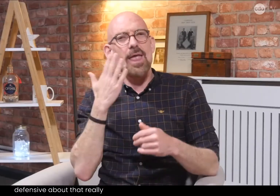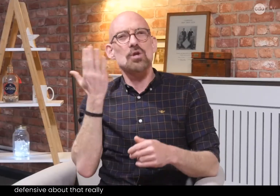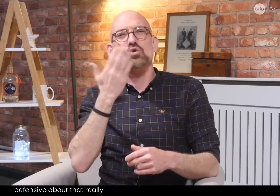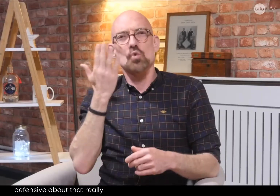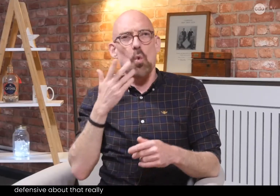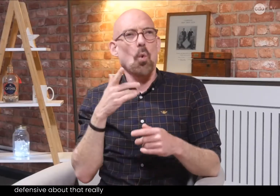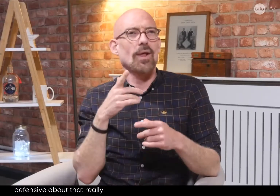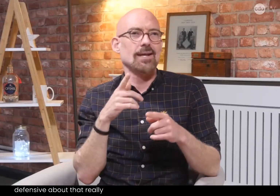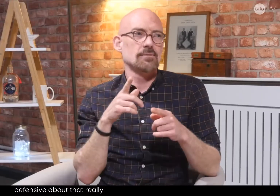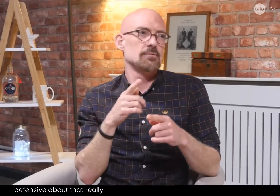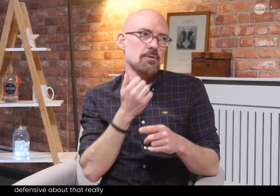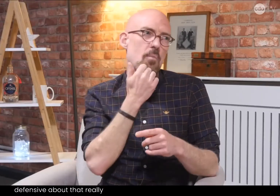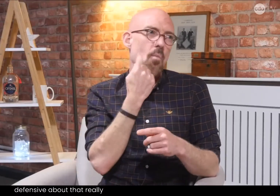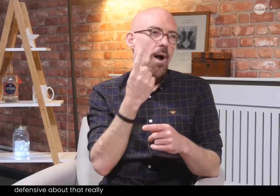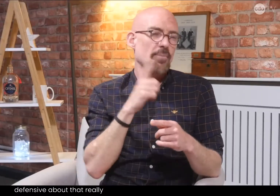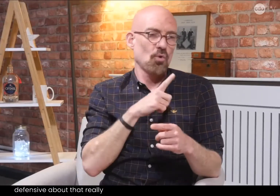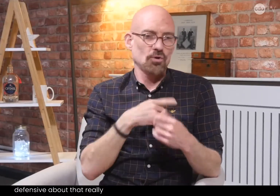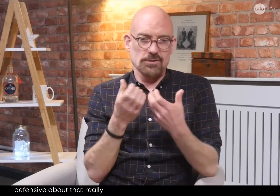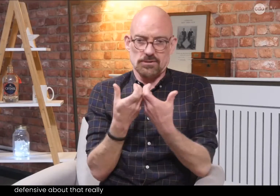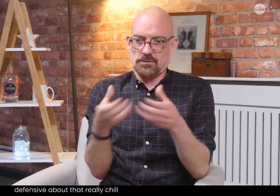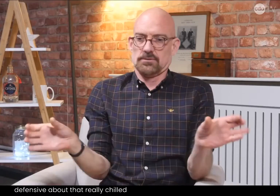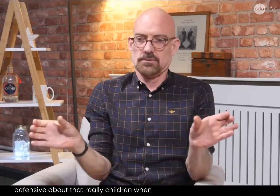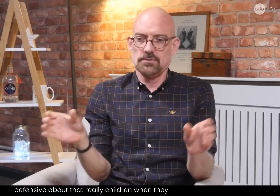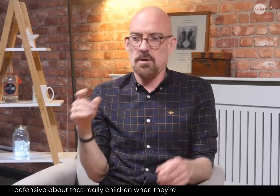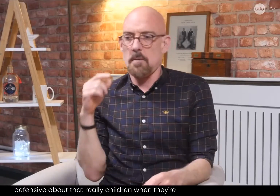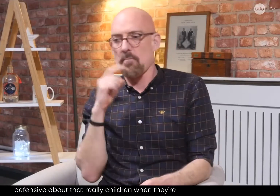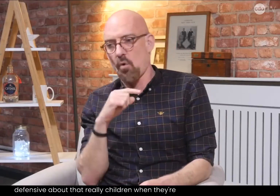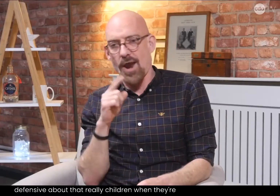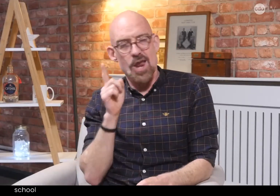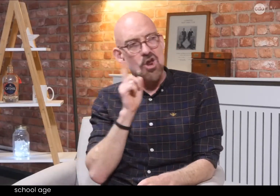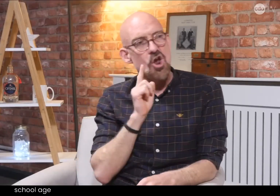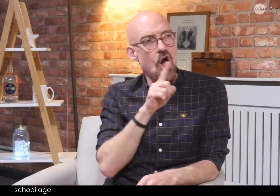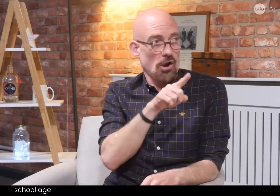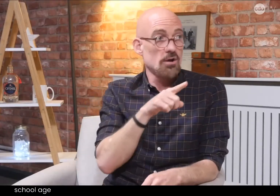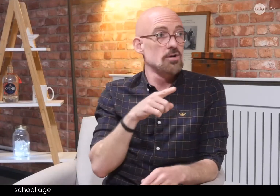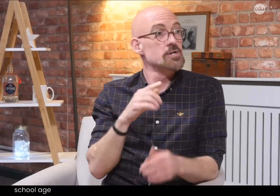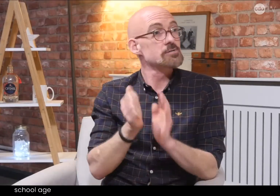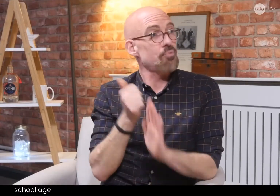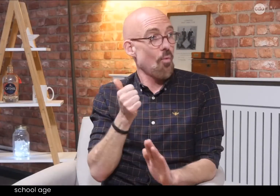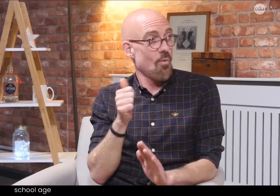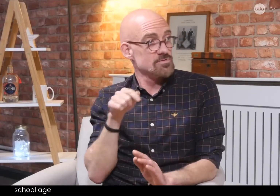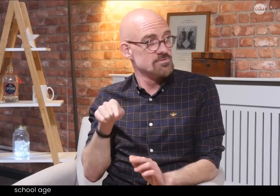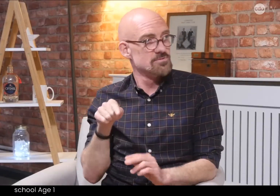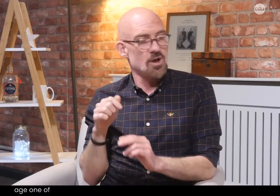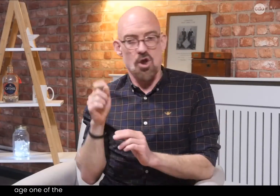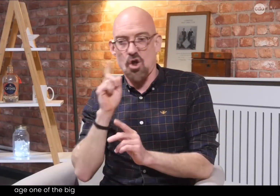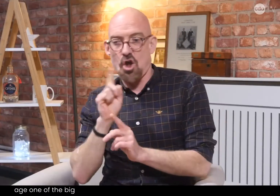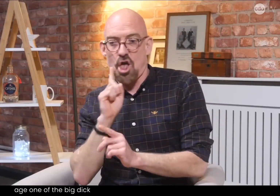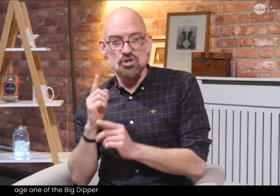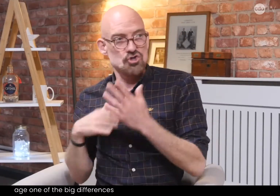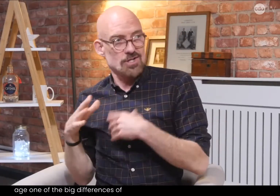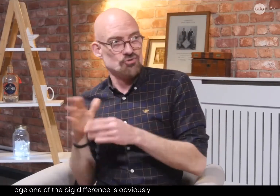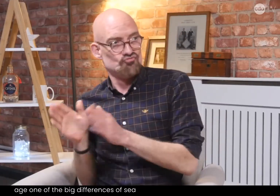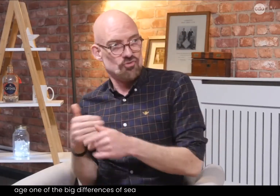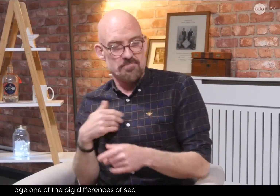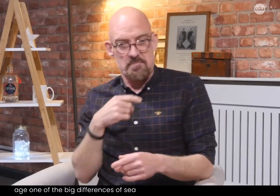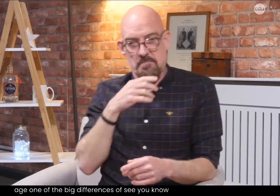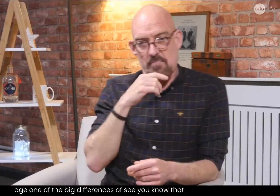So obviously some children, when they're at school age, one of the big differences, obviously, you know, they might split the boys and the girls